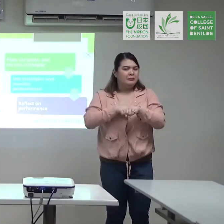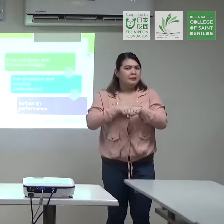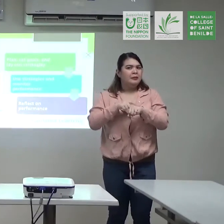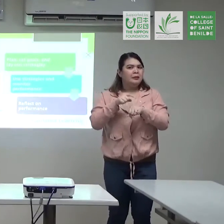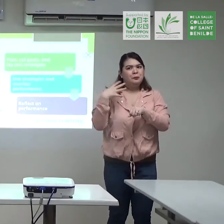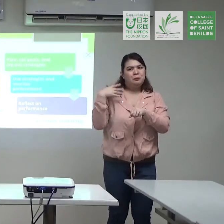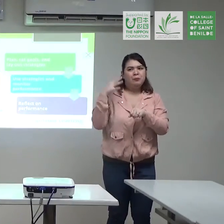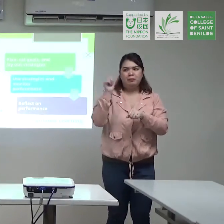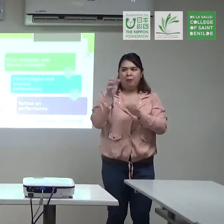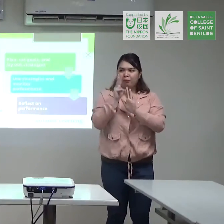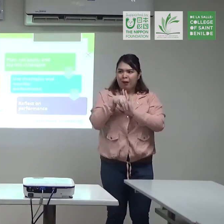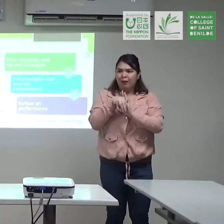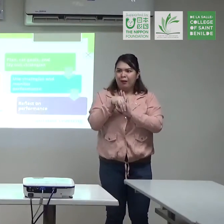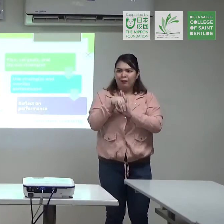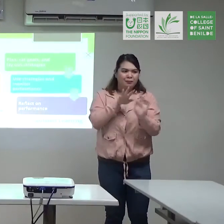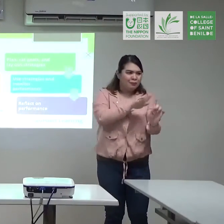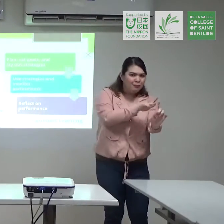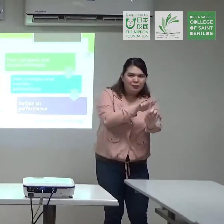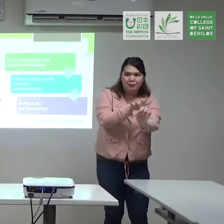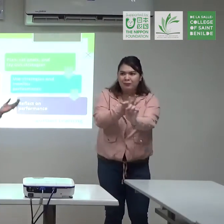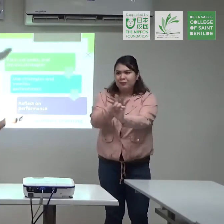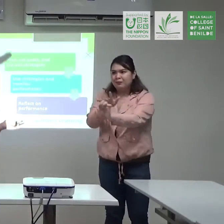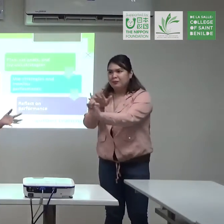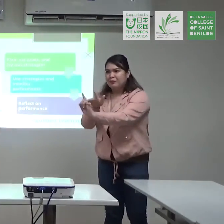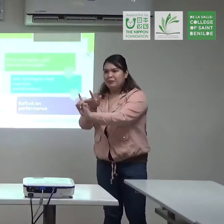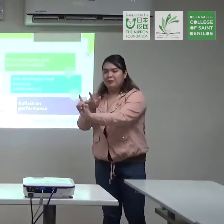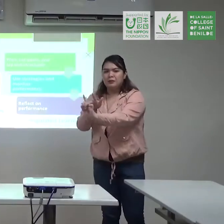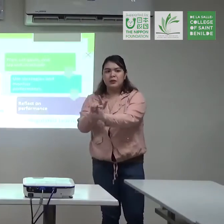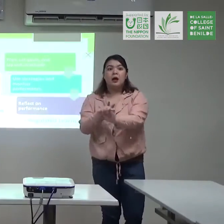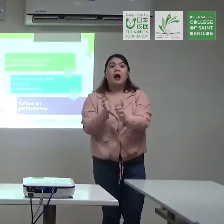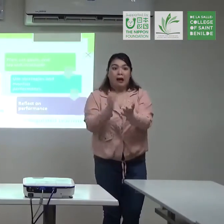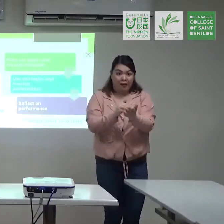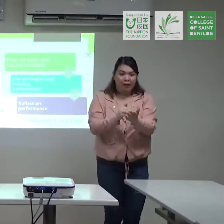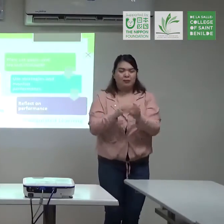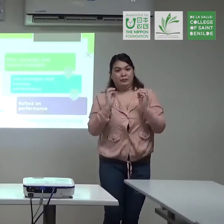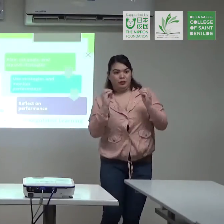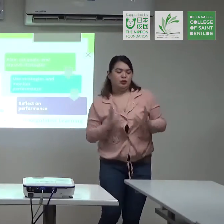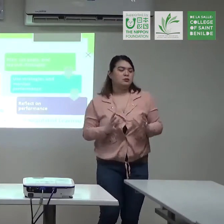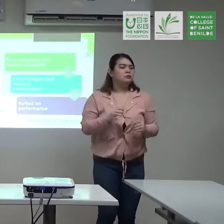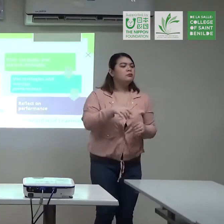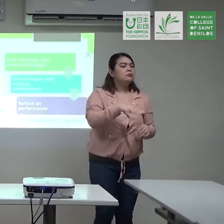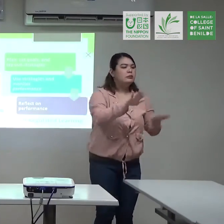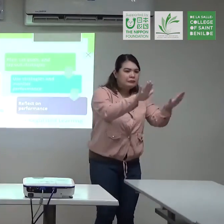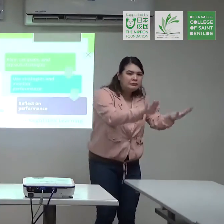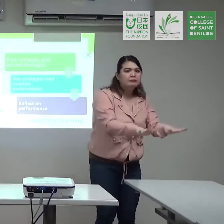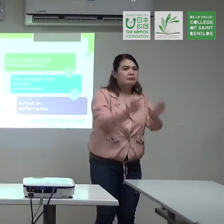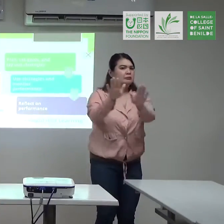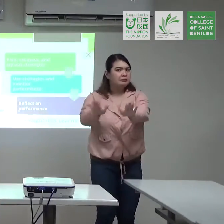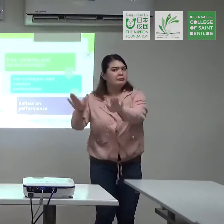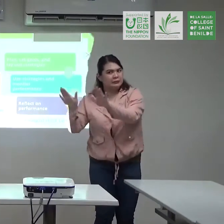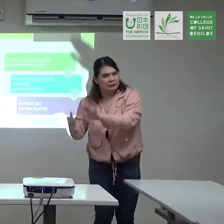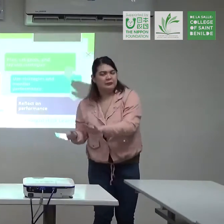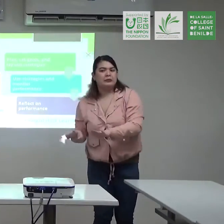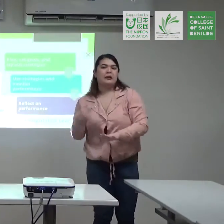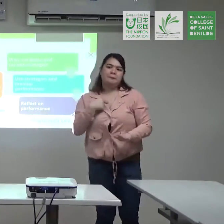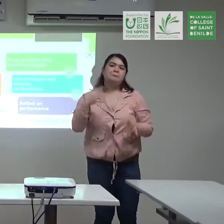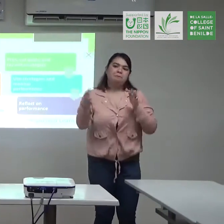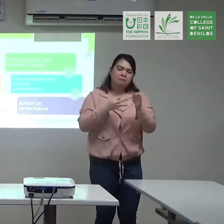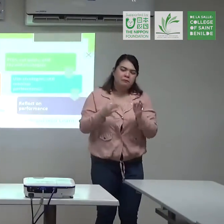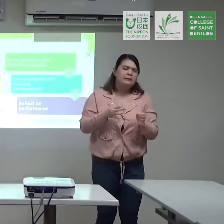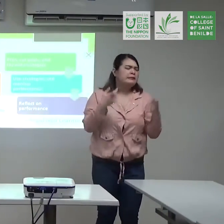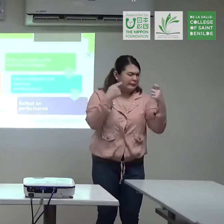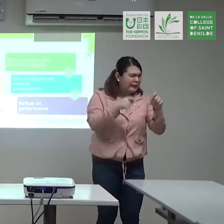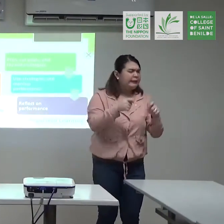10 minutes, 5 minutes. My dear students, sit down, try to think about what you're